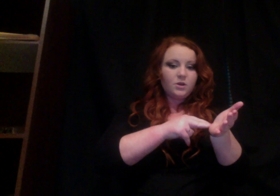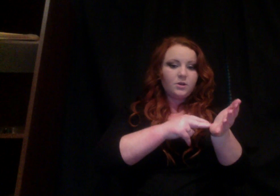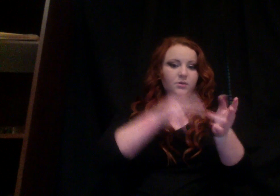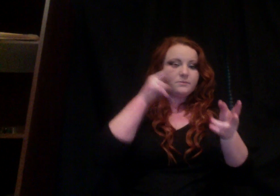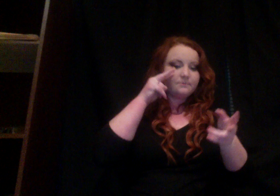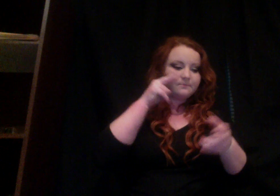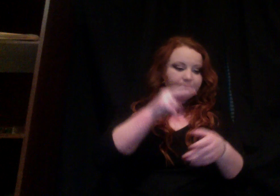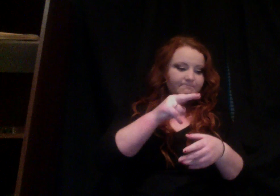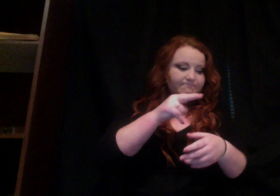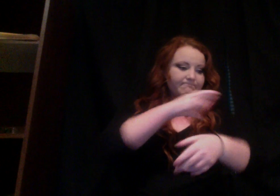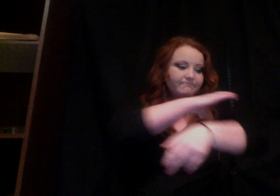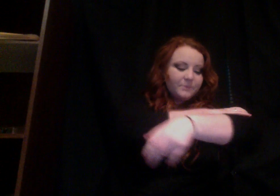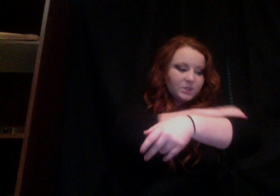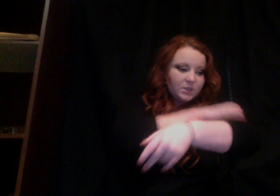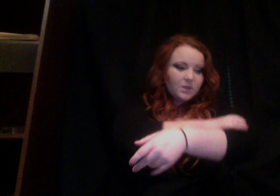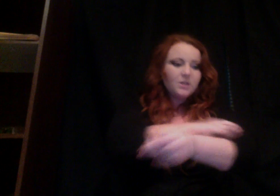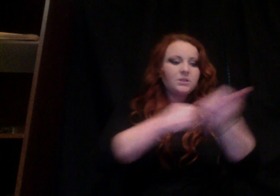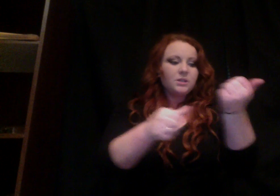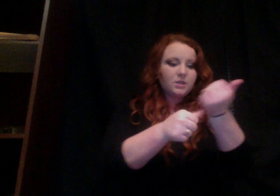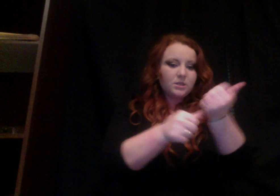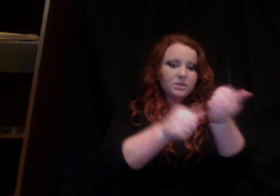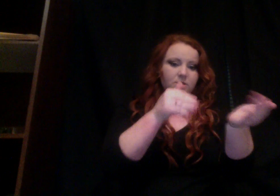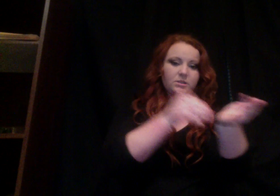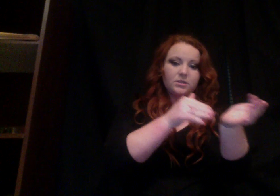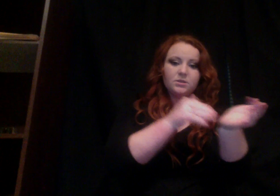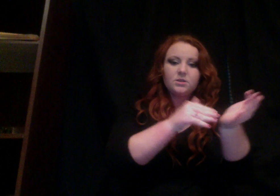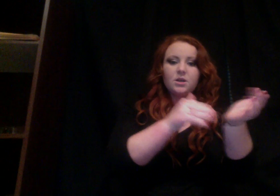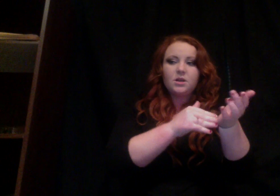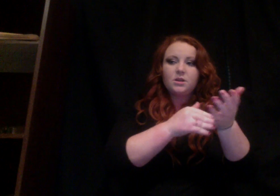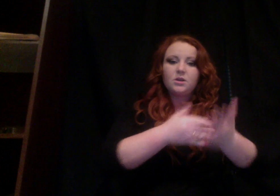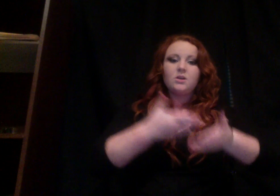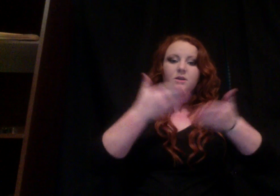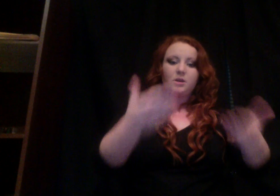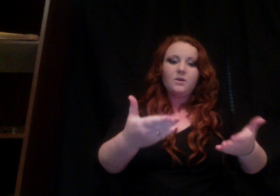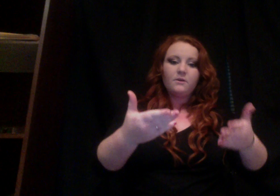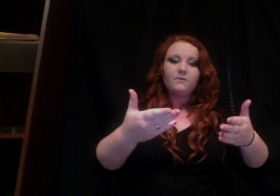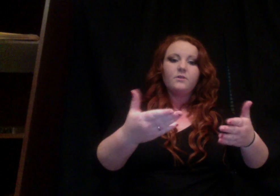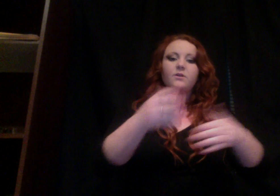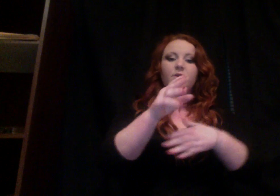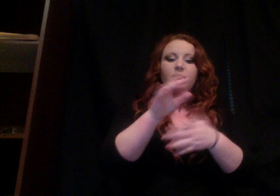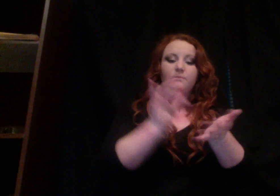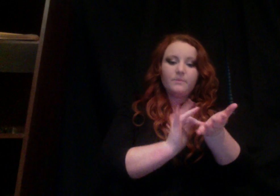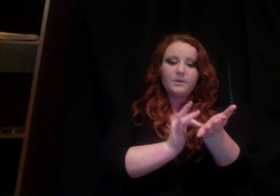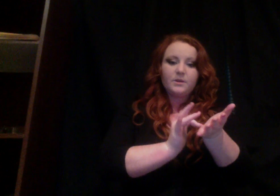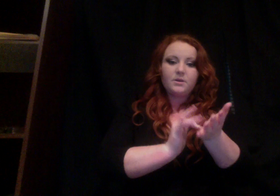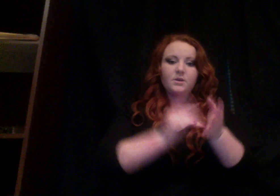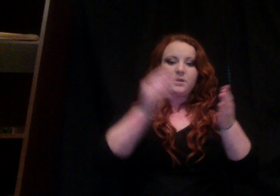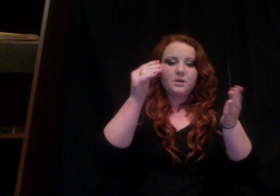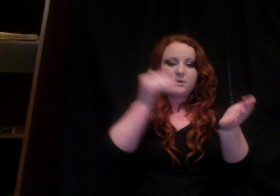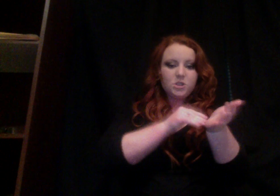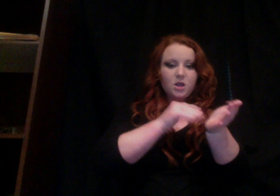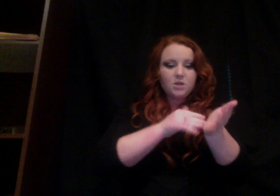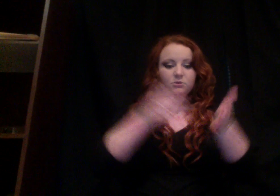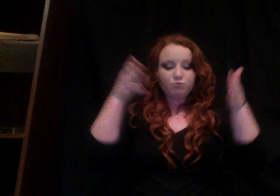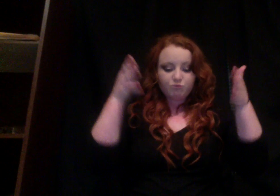vital signs, assist the physician, and give you the medications. The doctor is concentrating his efforts on what he is doing with